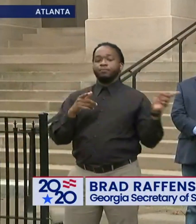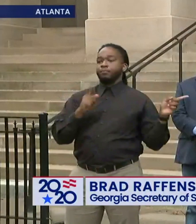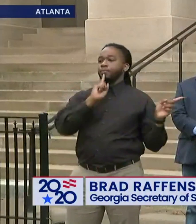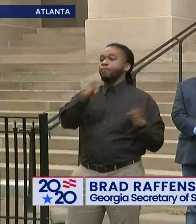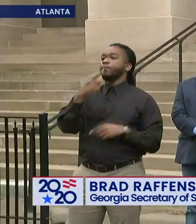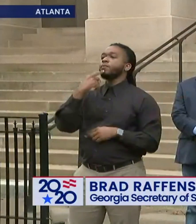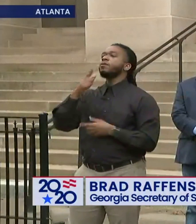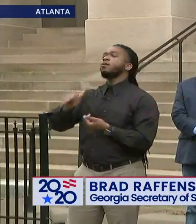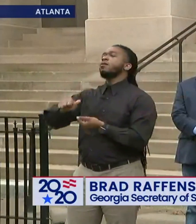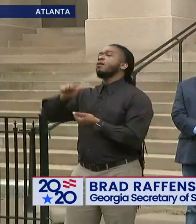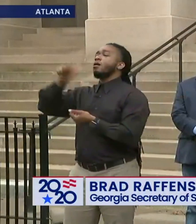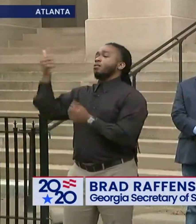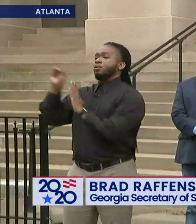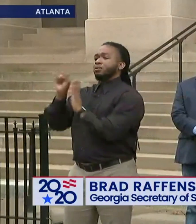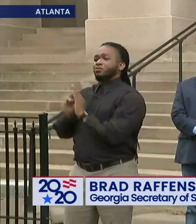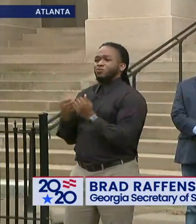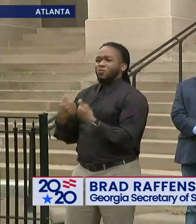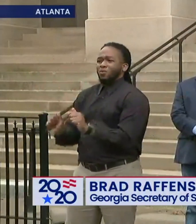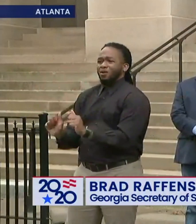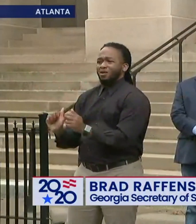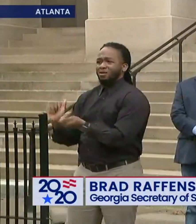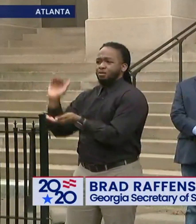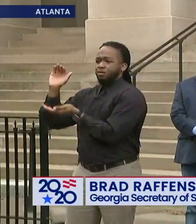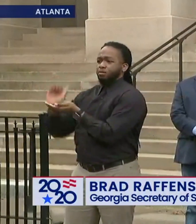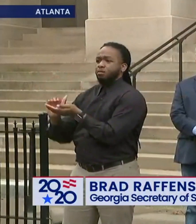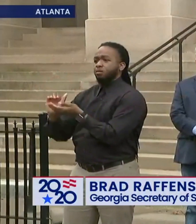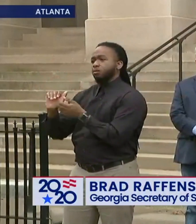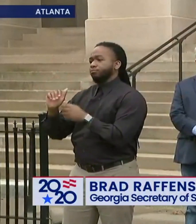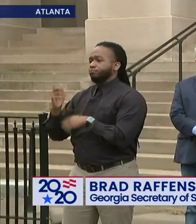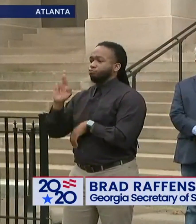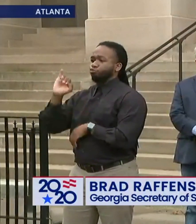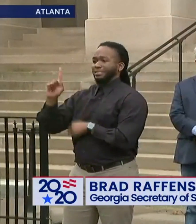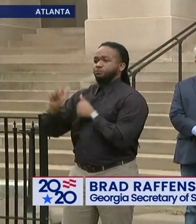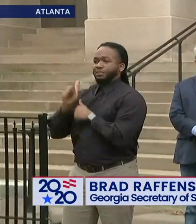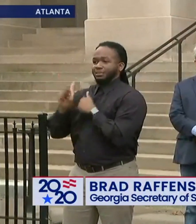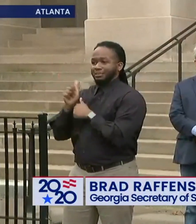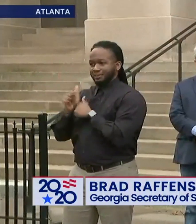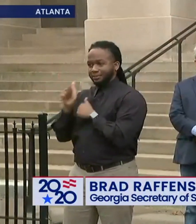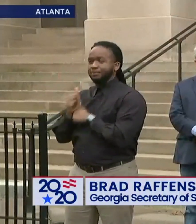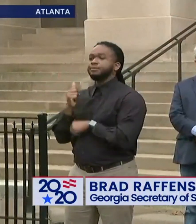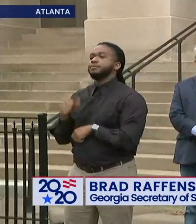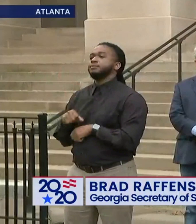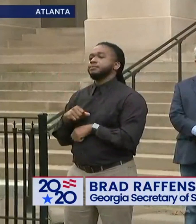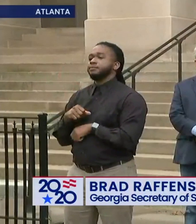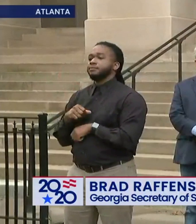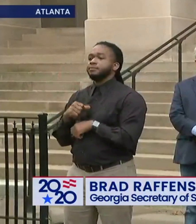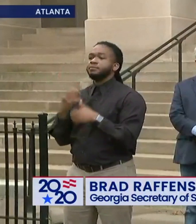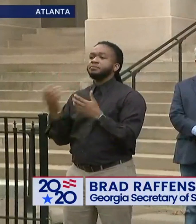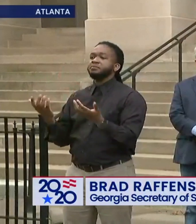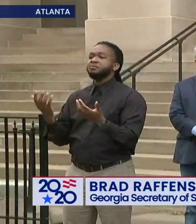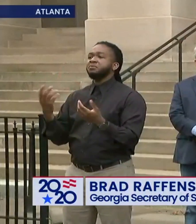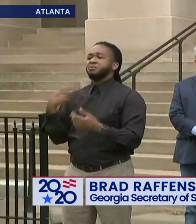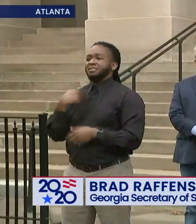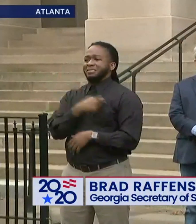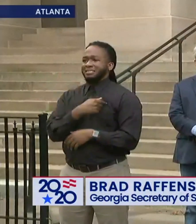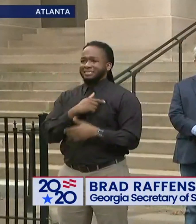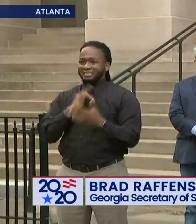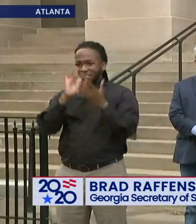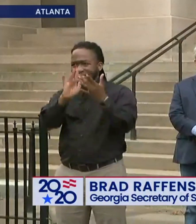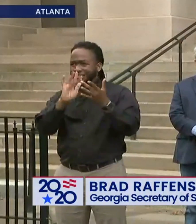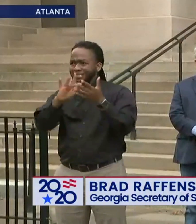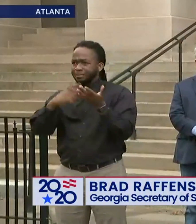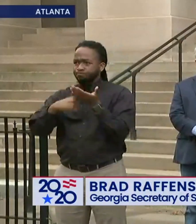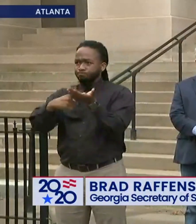a decision we made unilaterally. We reached out to these experts. We've been working with them for several months, and we just